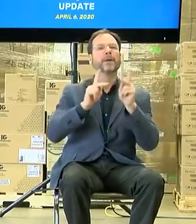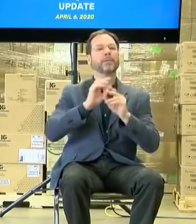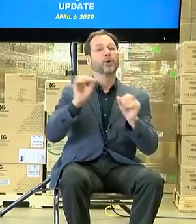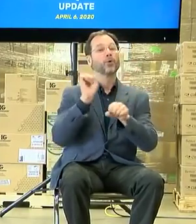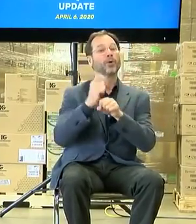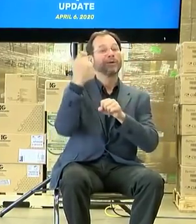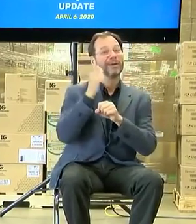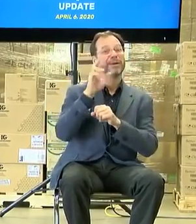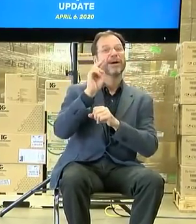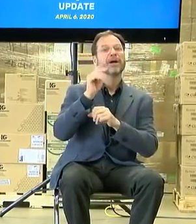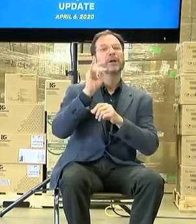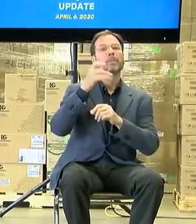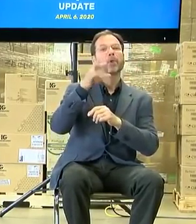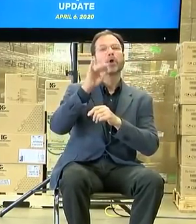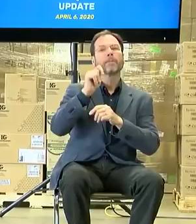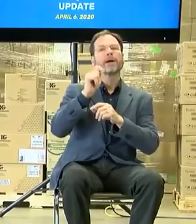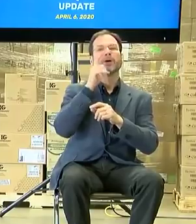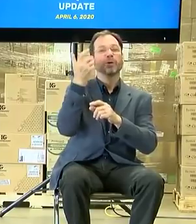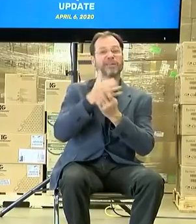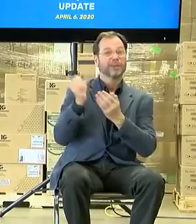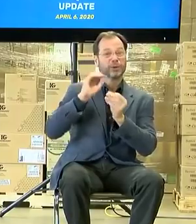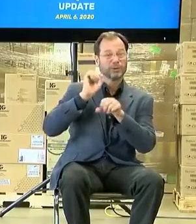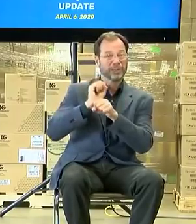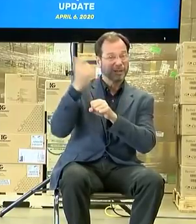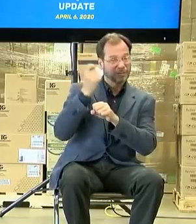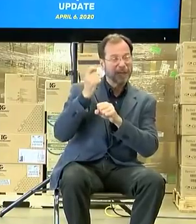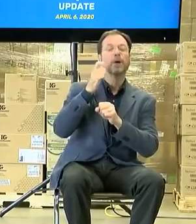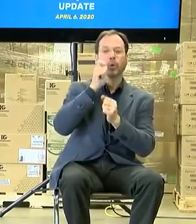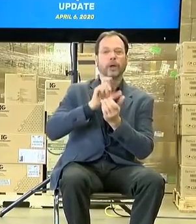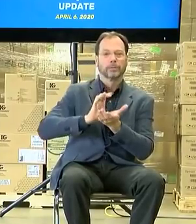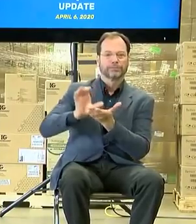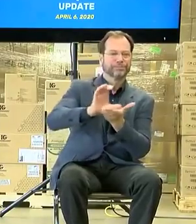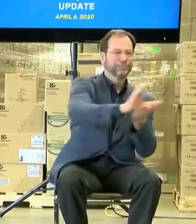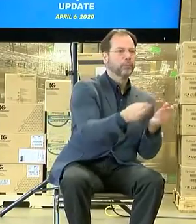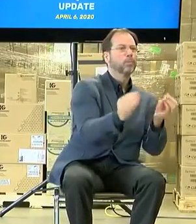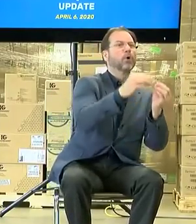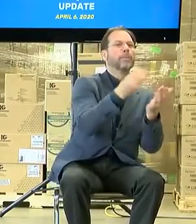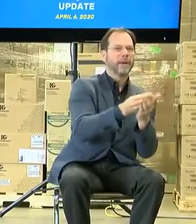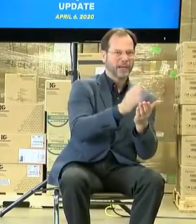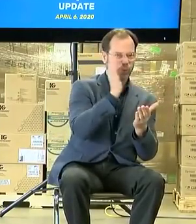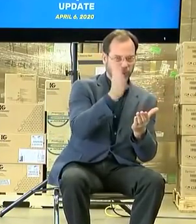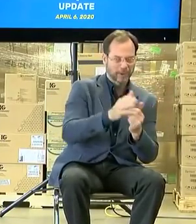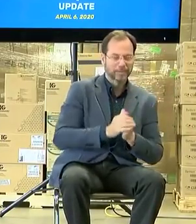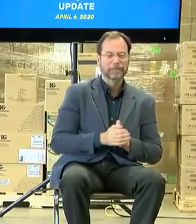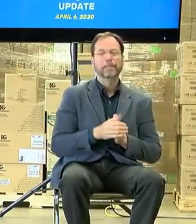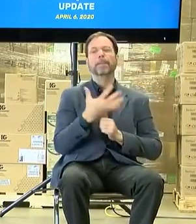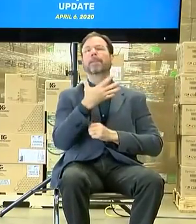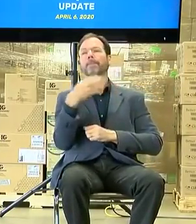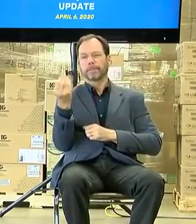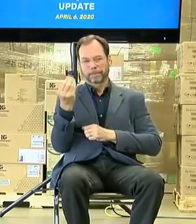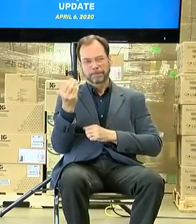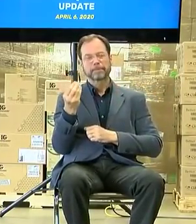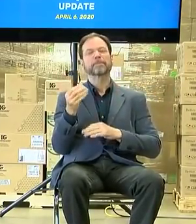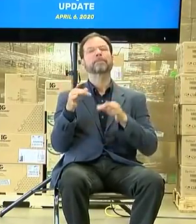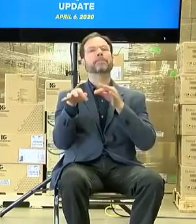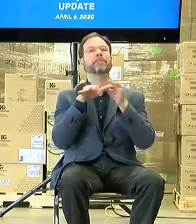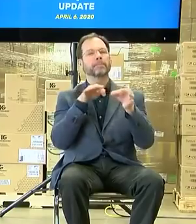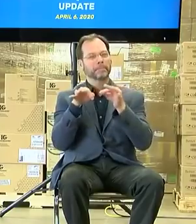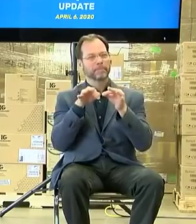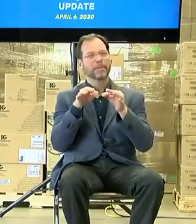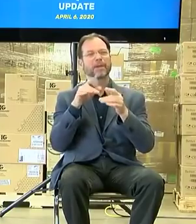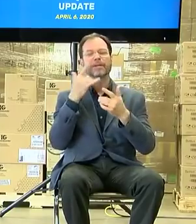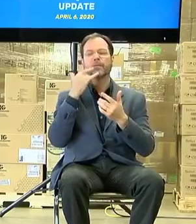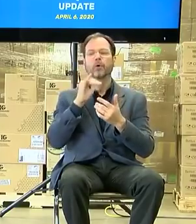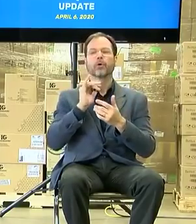be able to be deployed to those who need those benefits. He also talked about the Economic